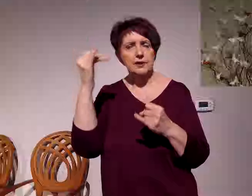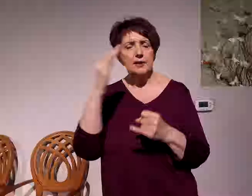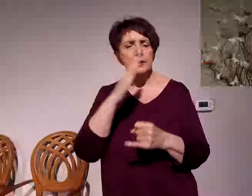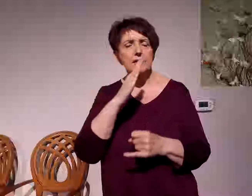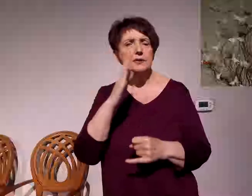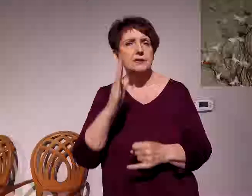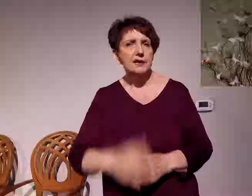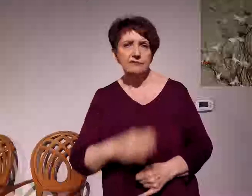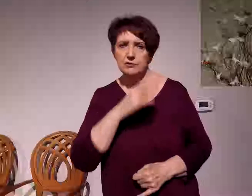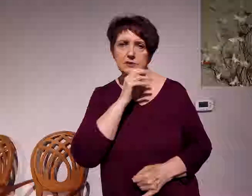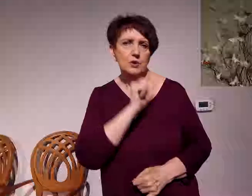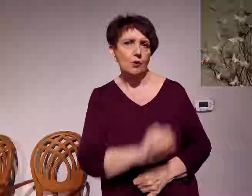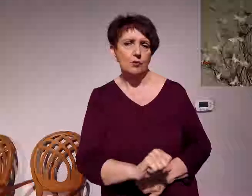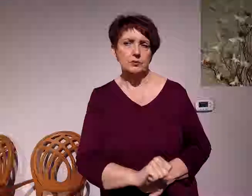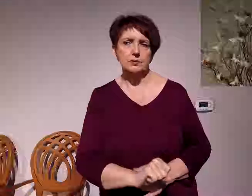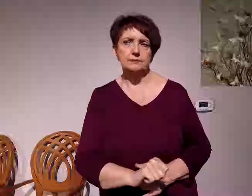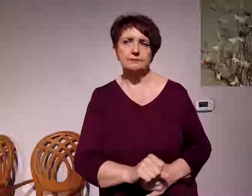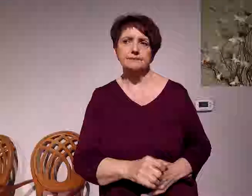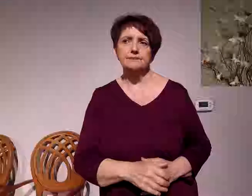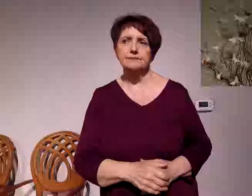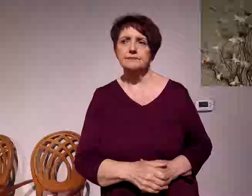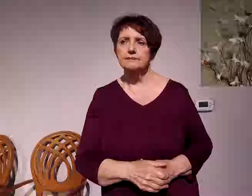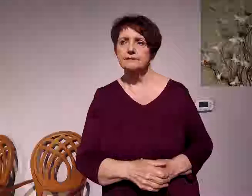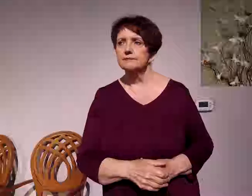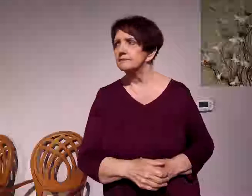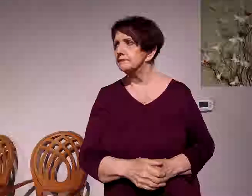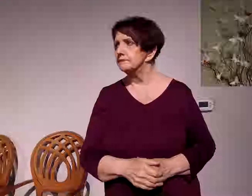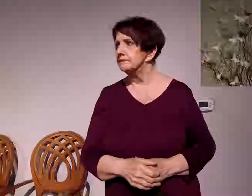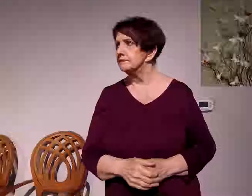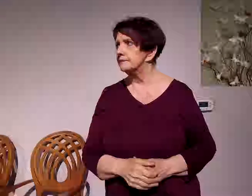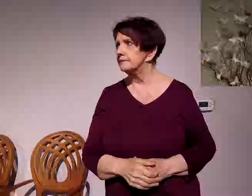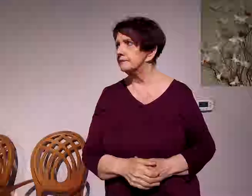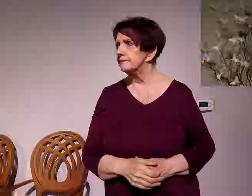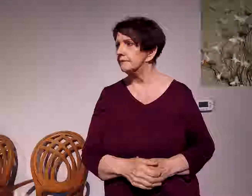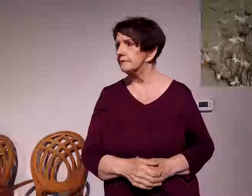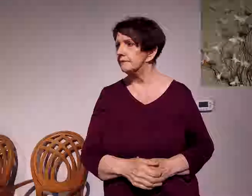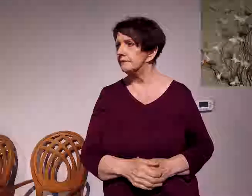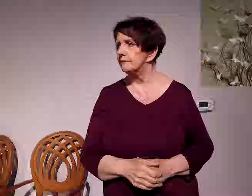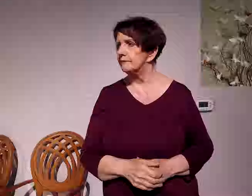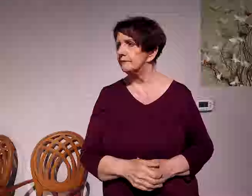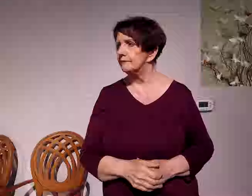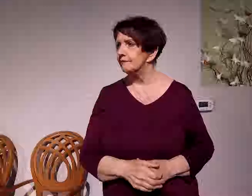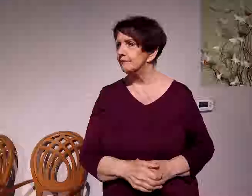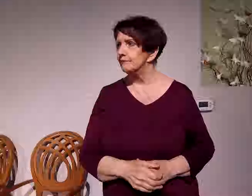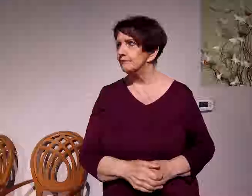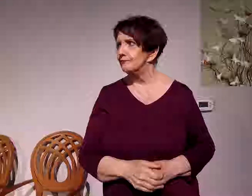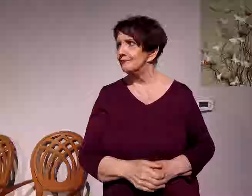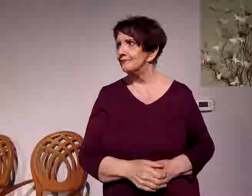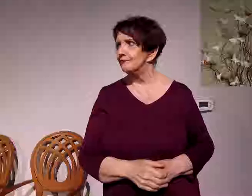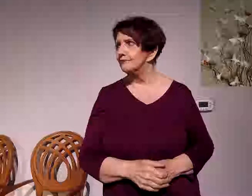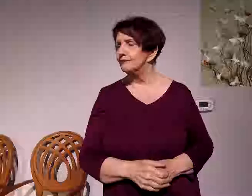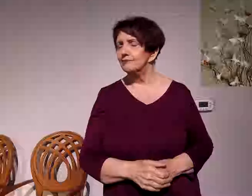grows never old. grows old. Excuse me, have a friend. Excuse me, have a friend I want to get rid of.